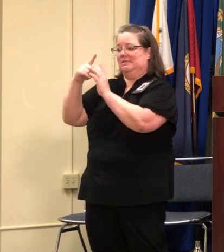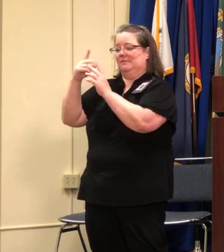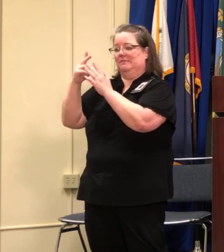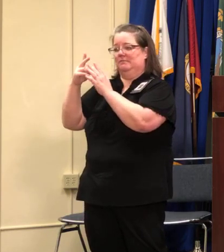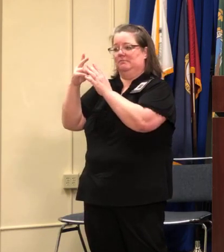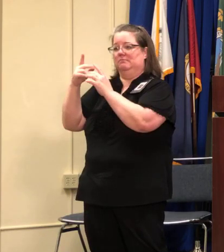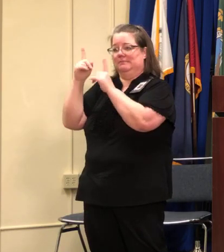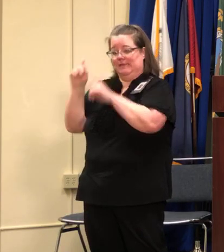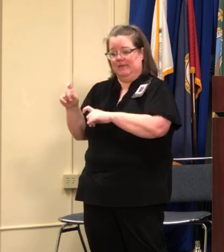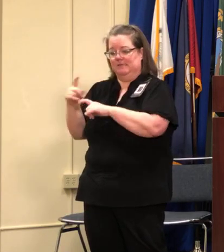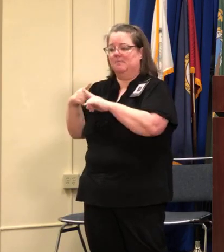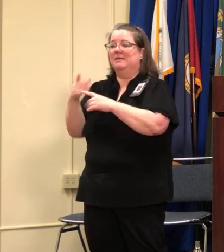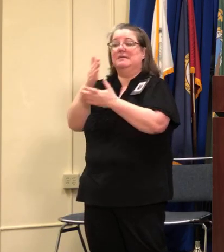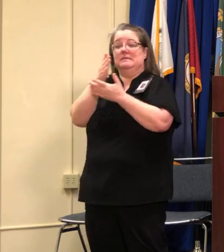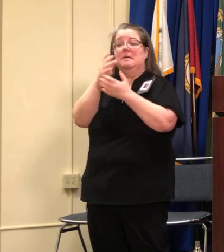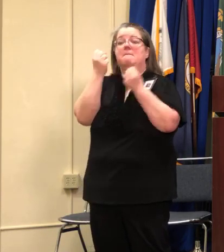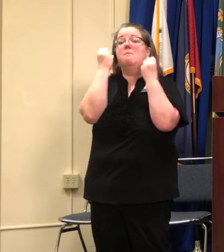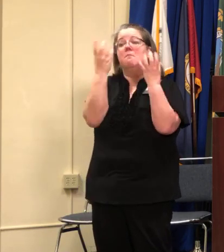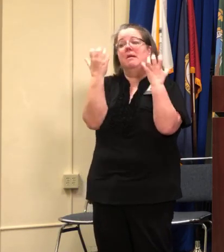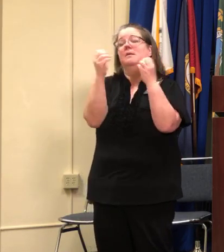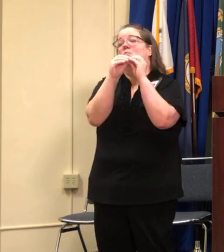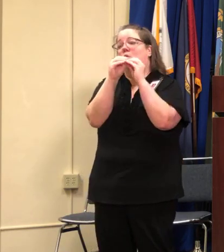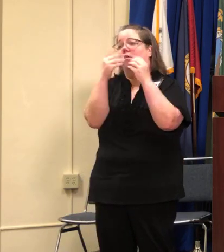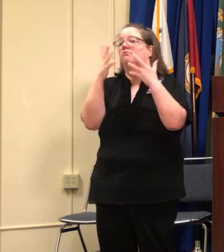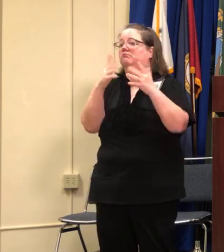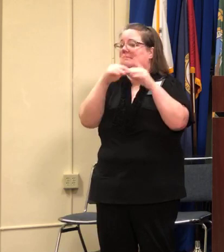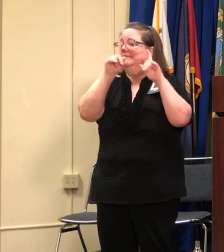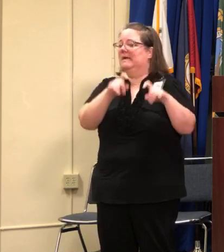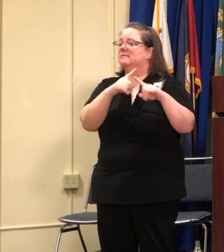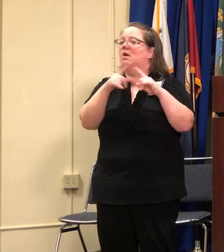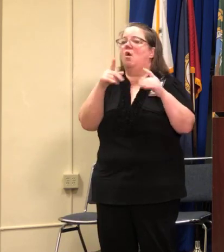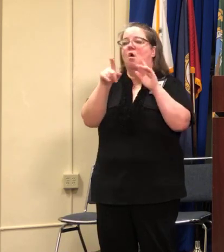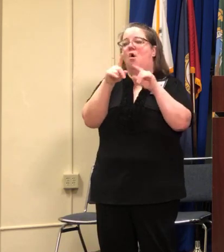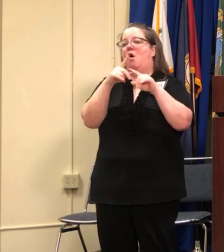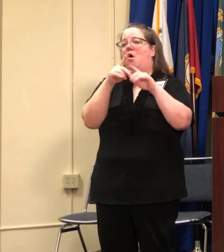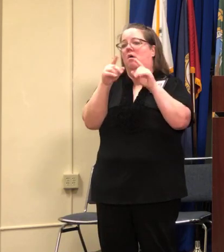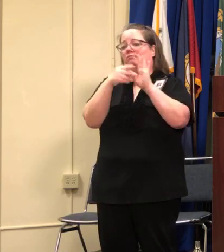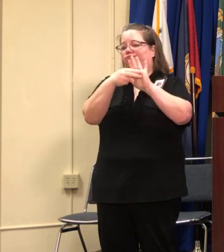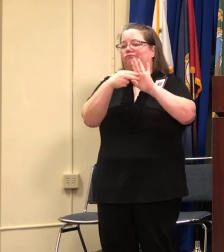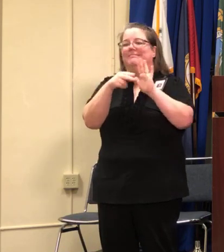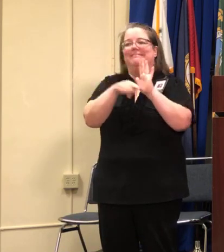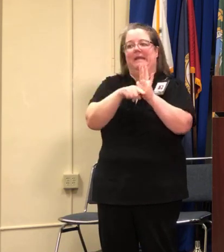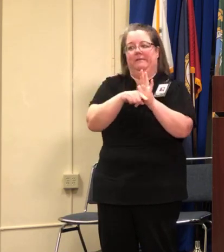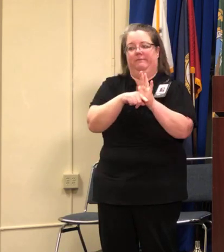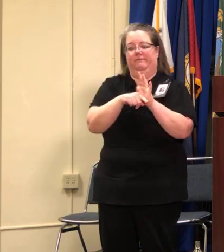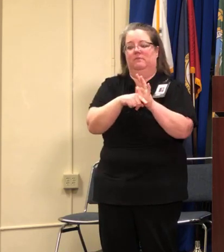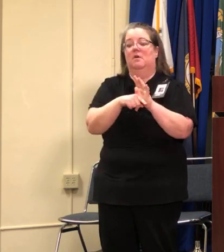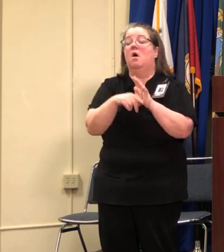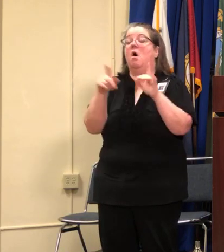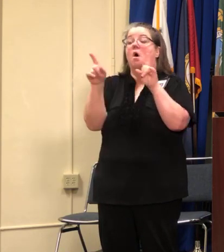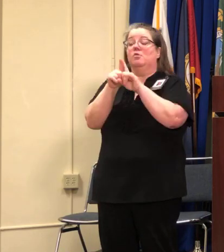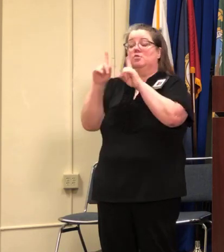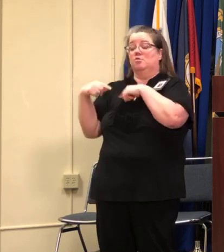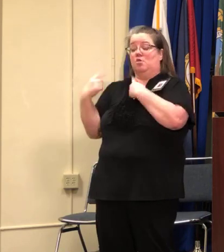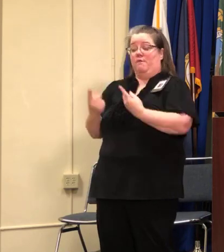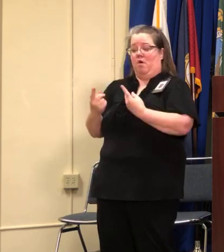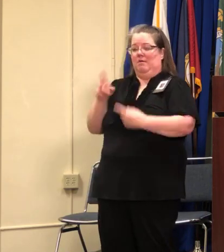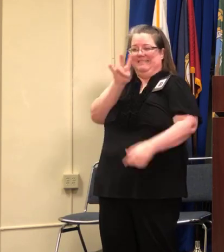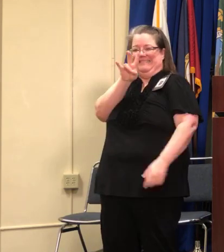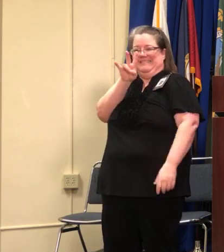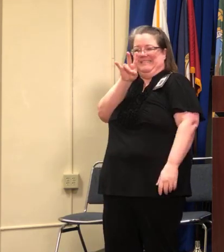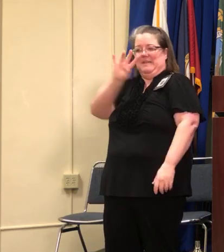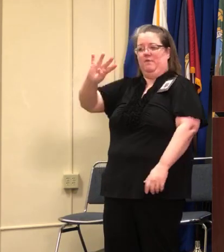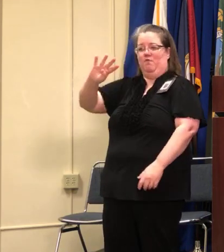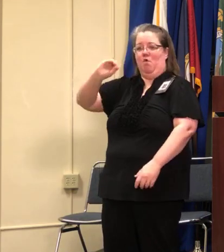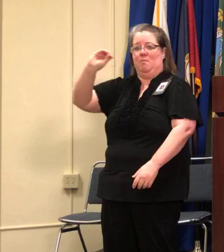negative. Then the other thing that the data tells us so far is that 74%